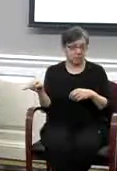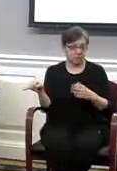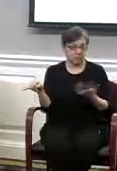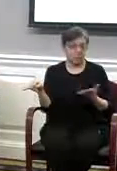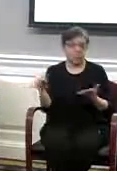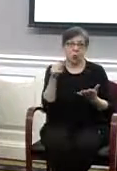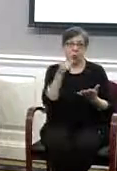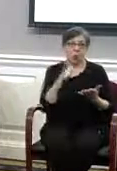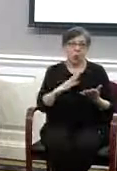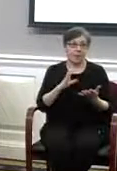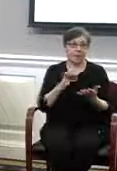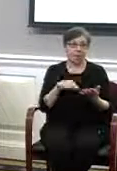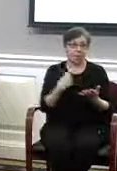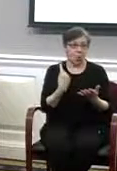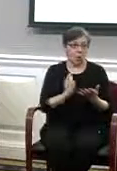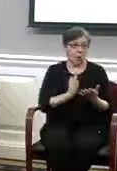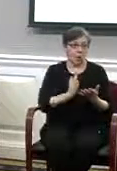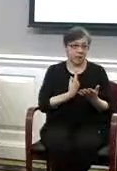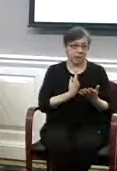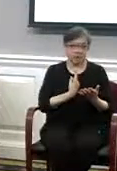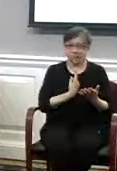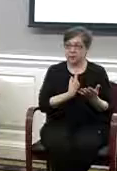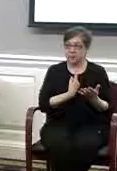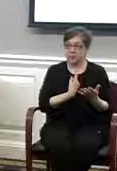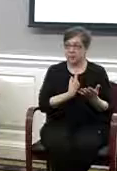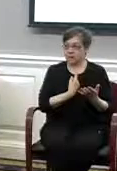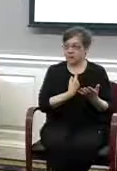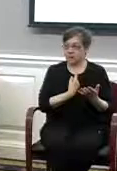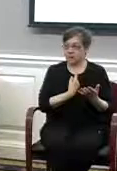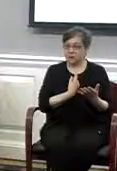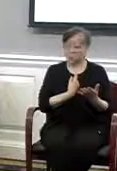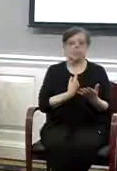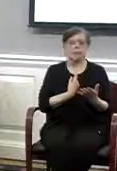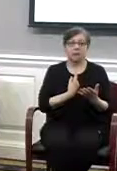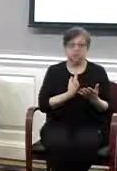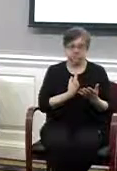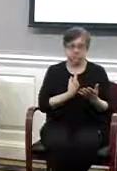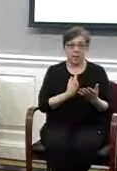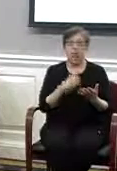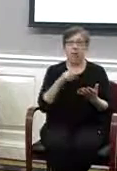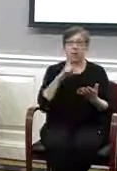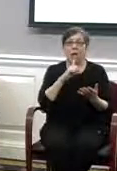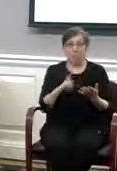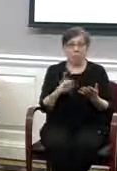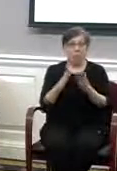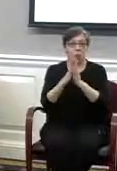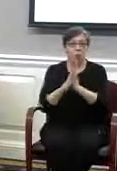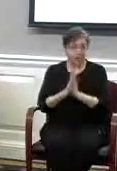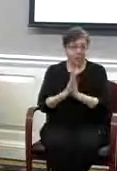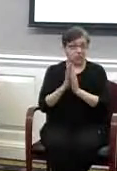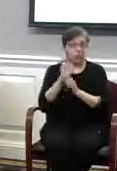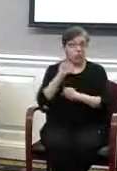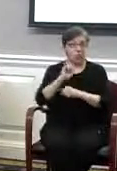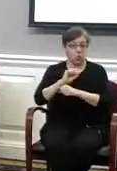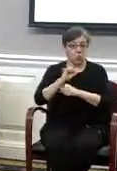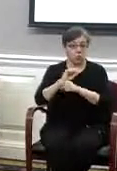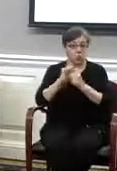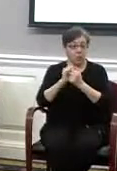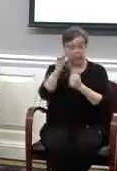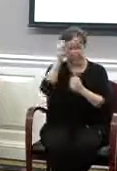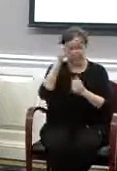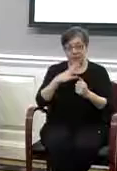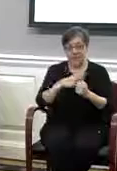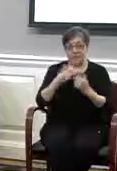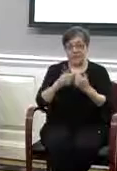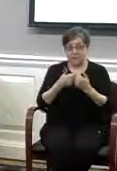essential for that safe space. They have had requests to work with men separately, and they often